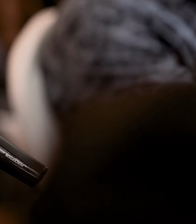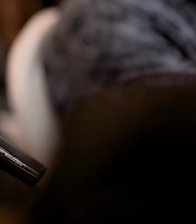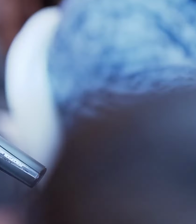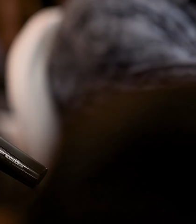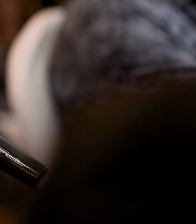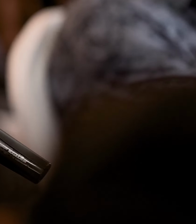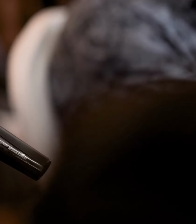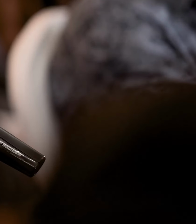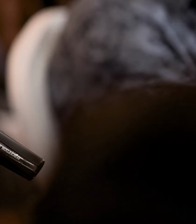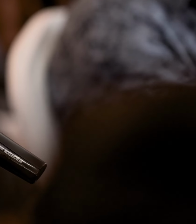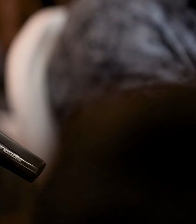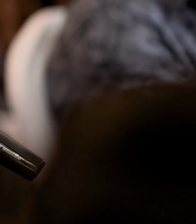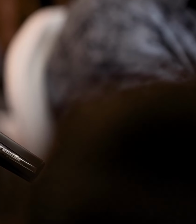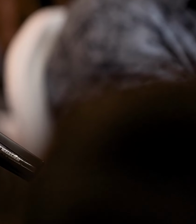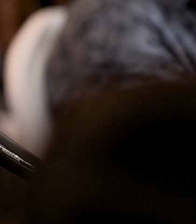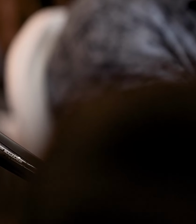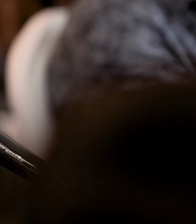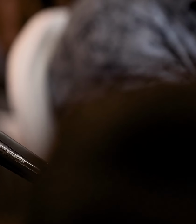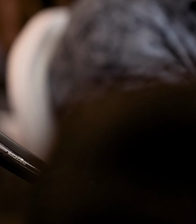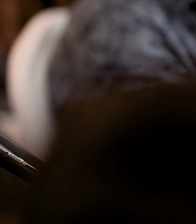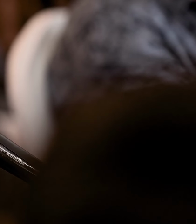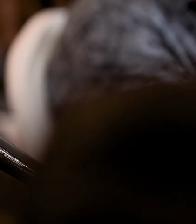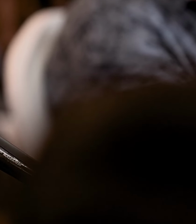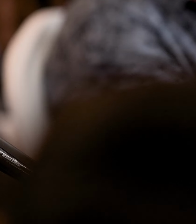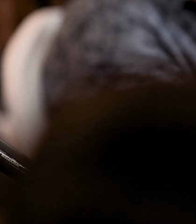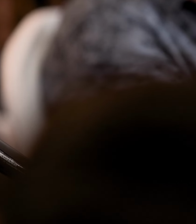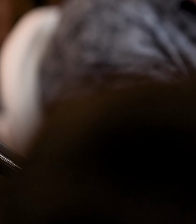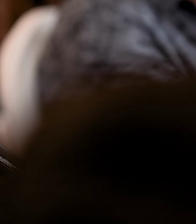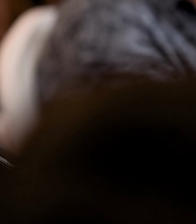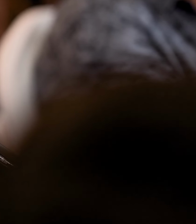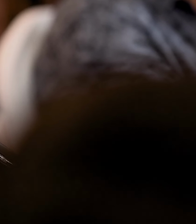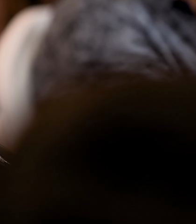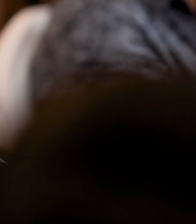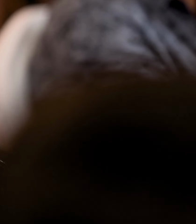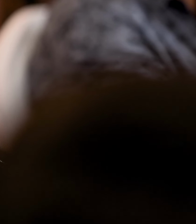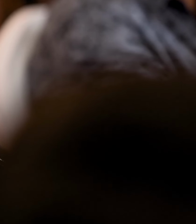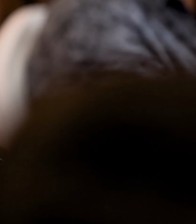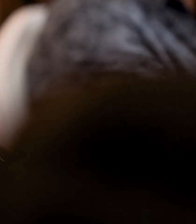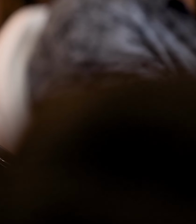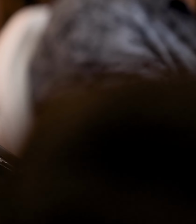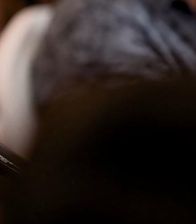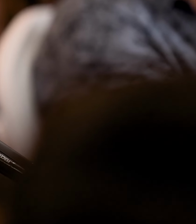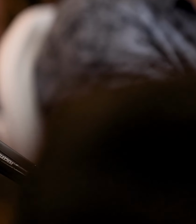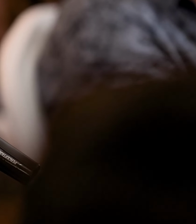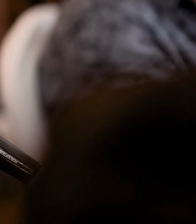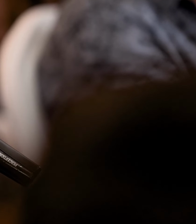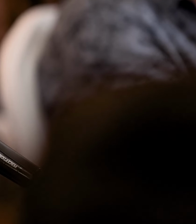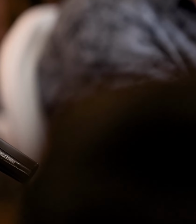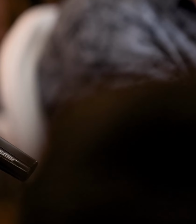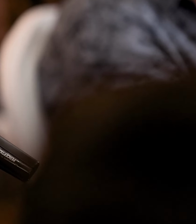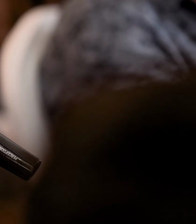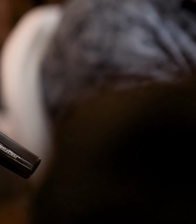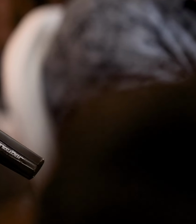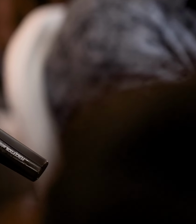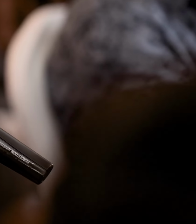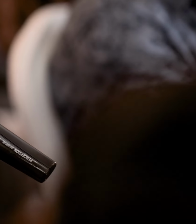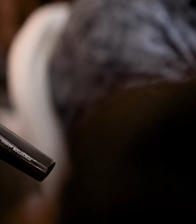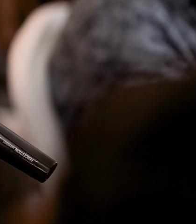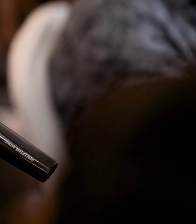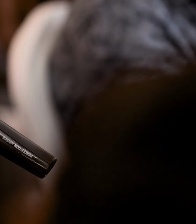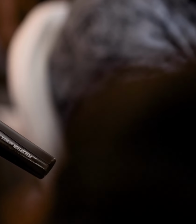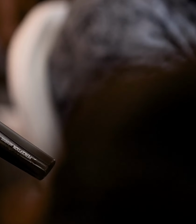addressed. Right. And while there are these 300-page documents and all of this well documented, problem